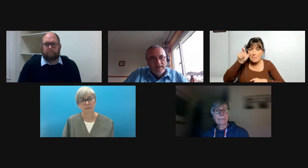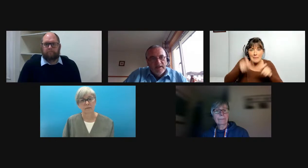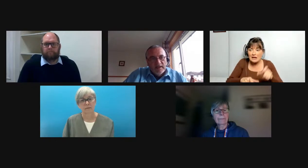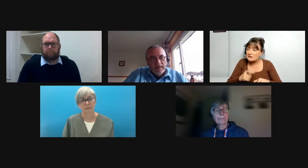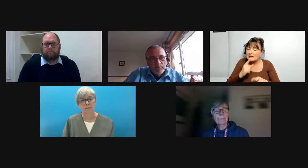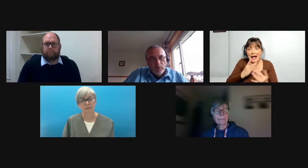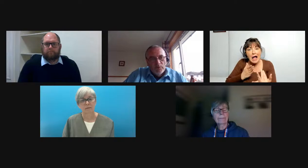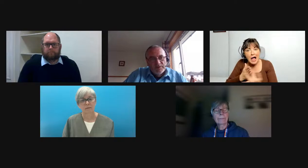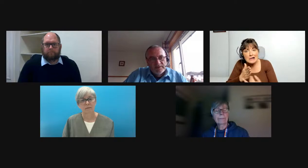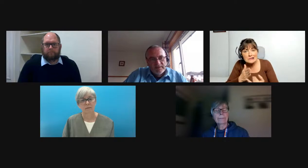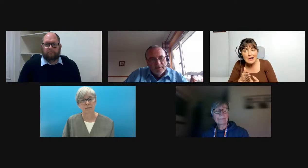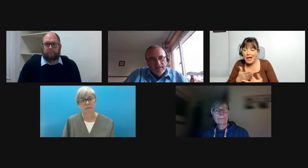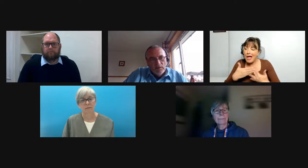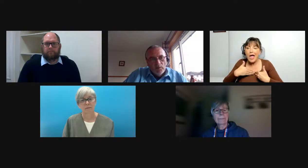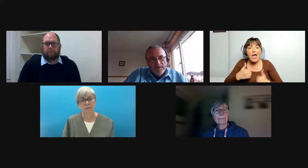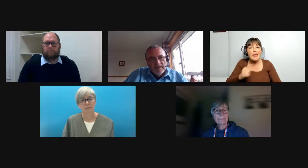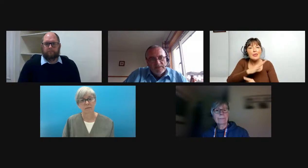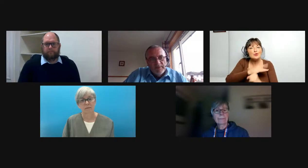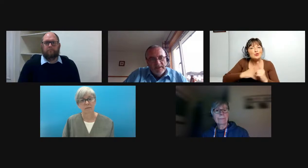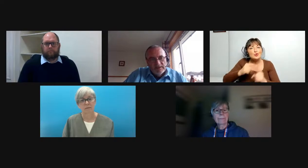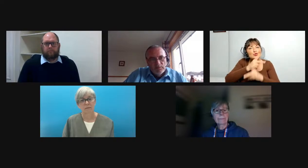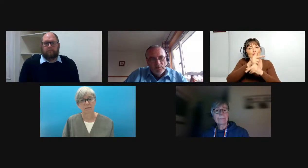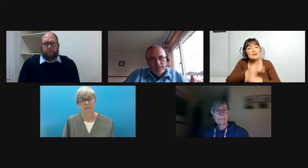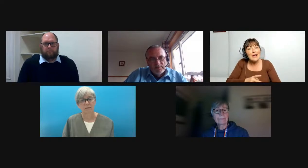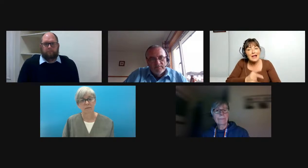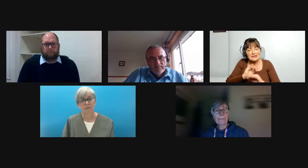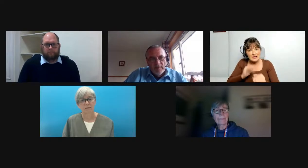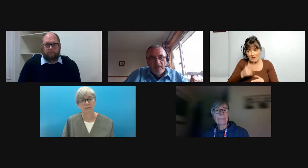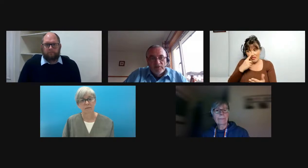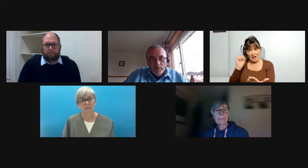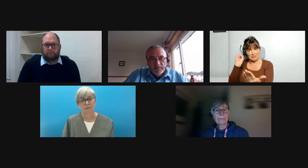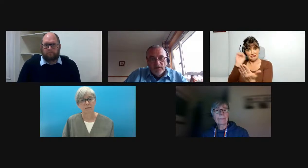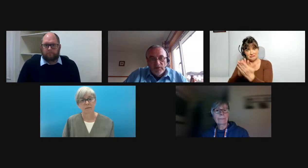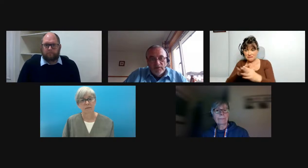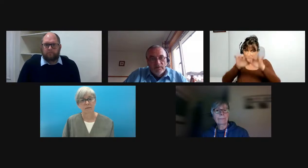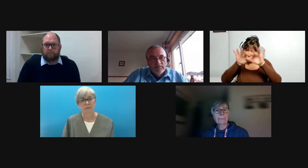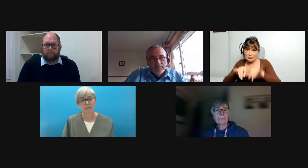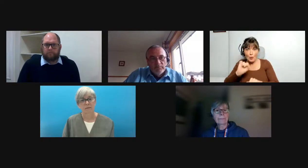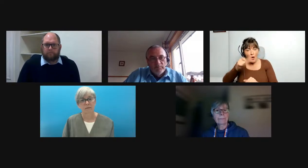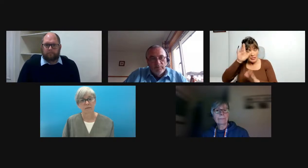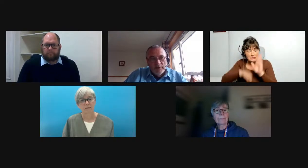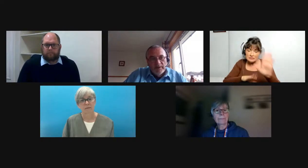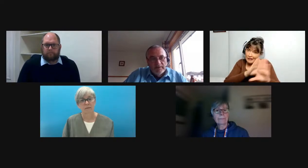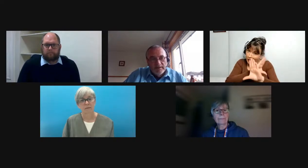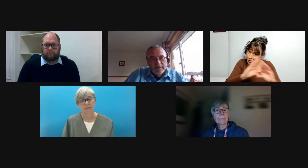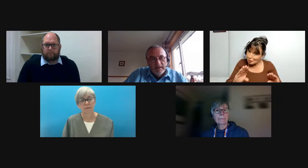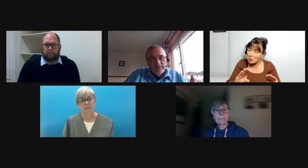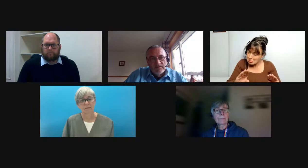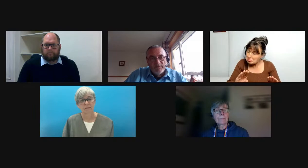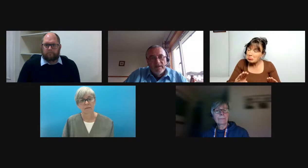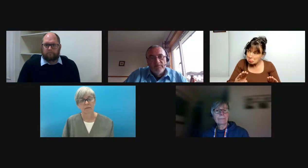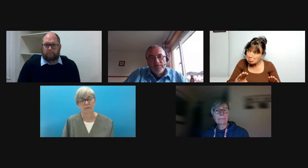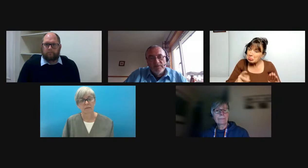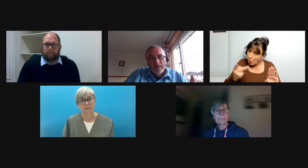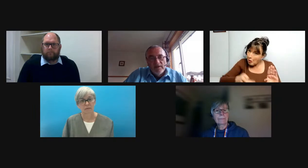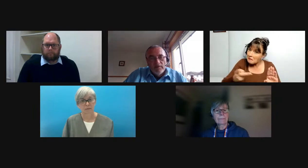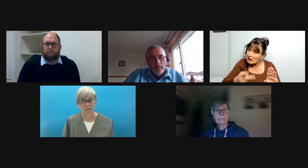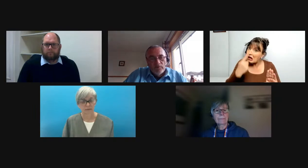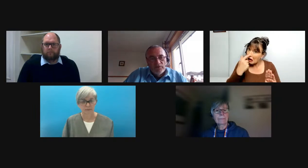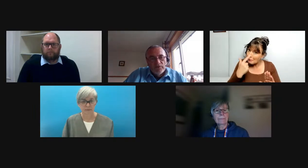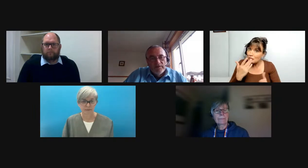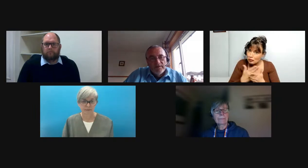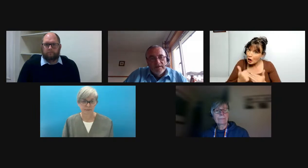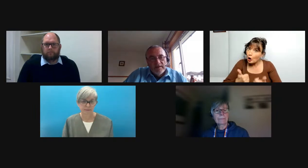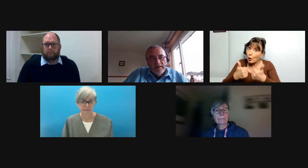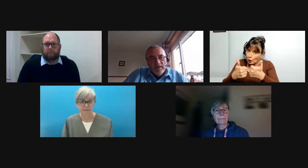services can post what their experience was. And it's often good, but it can sometimes